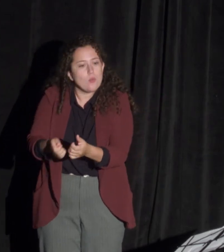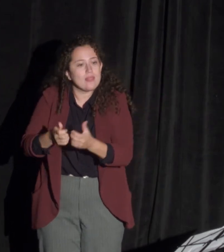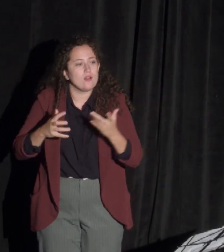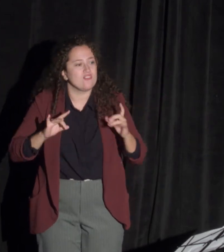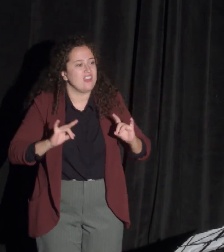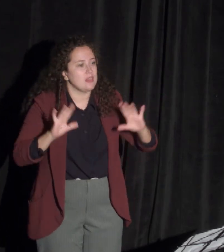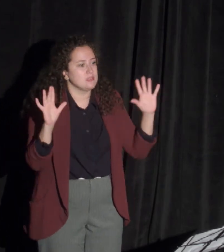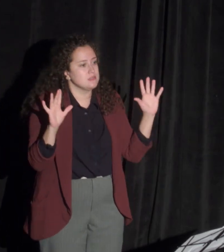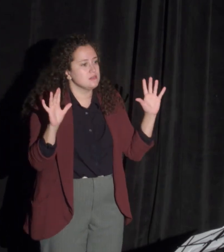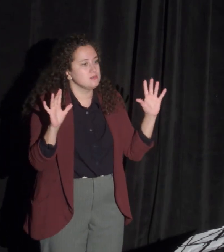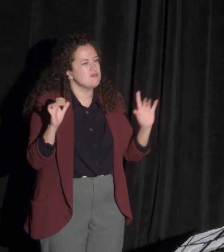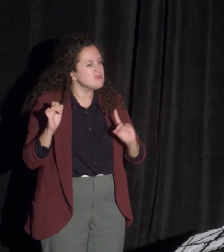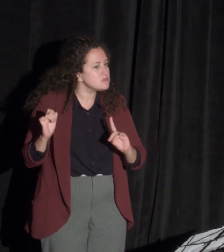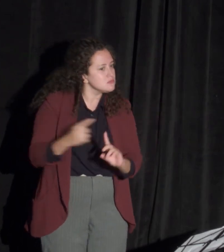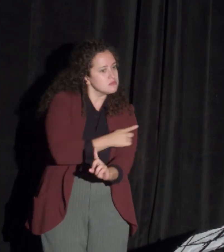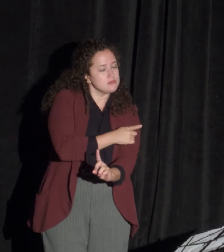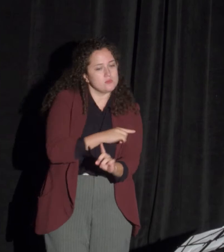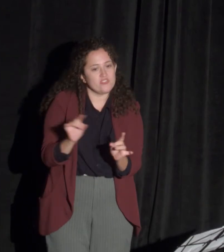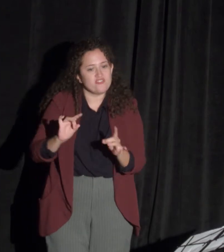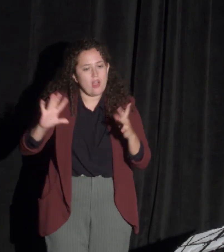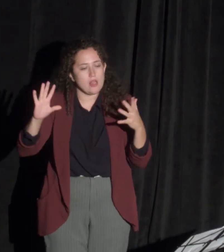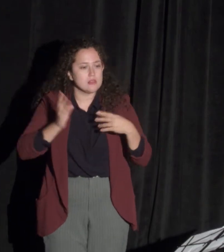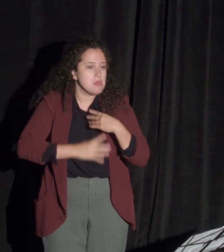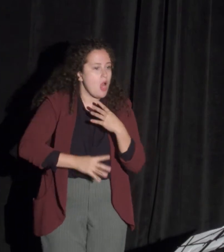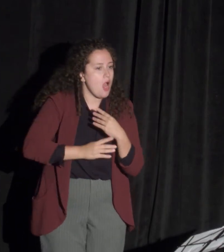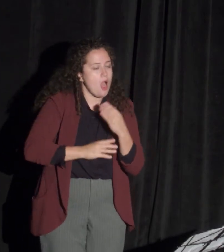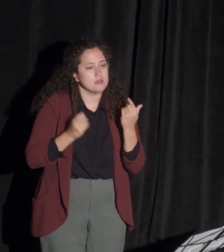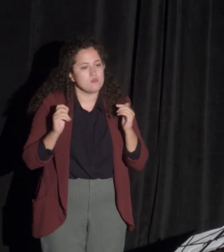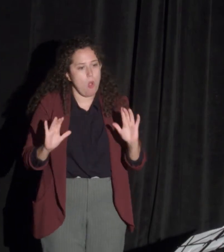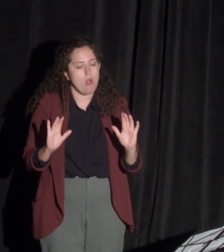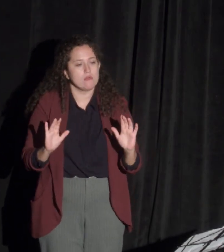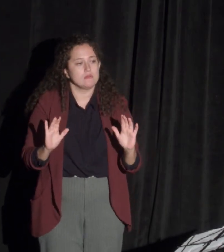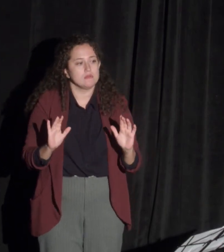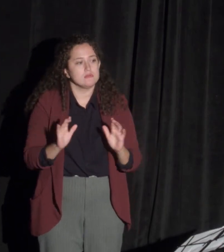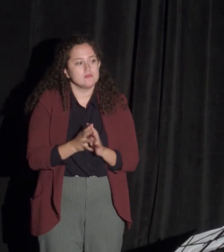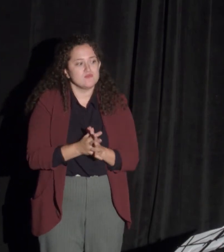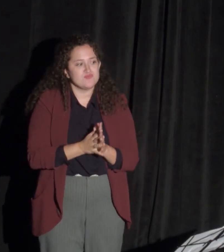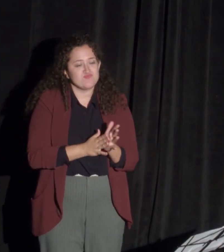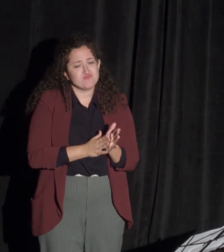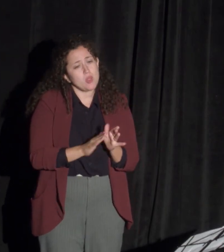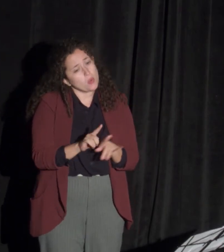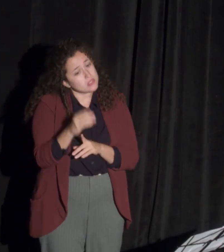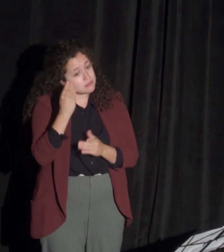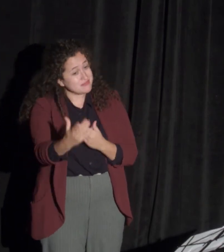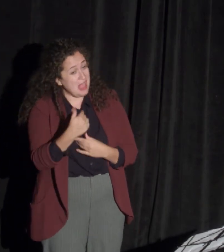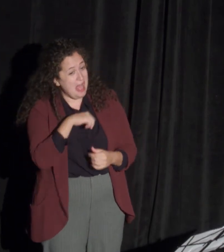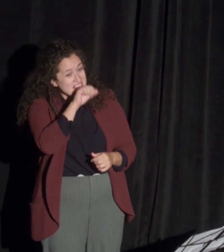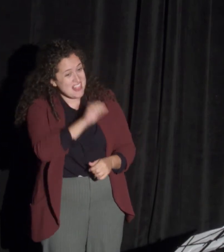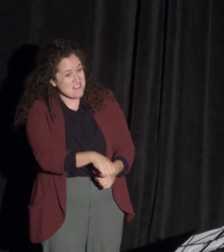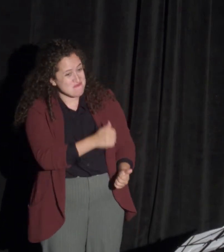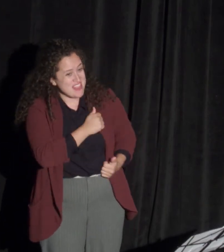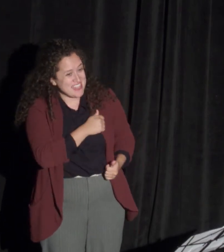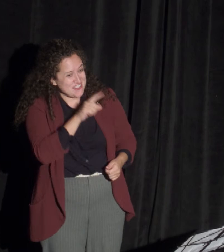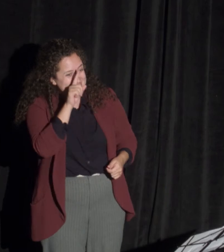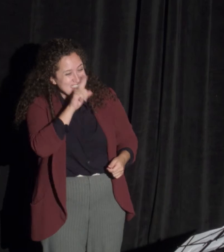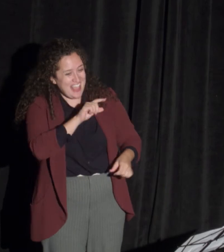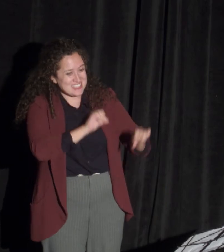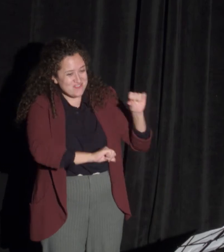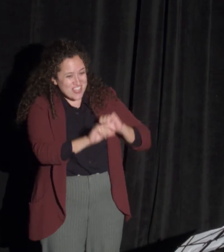are any ways out of the trap. And I mean, also, I love military science fiction, and I always have, and it's a genre that doesn't